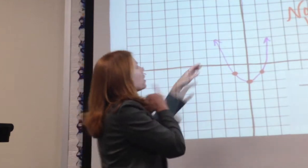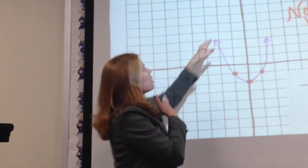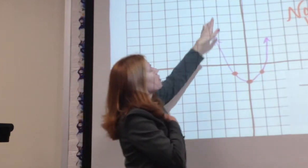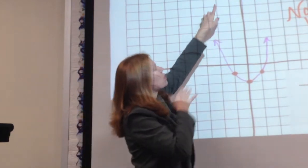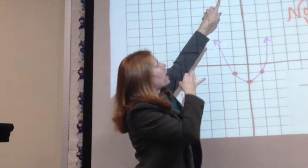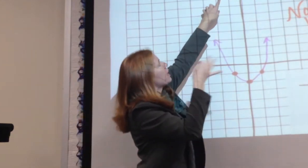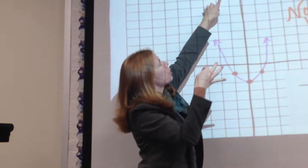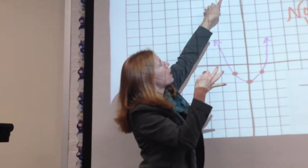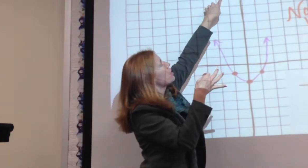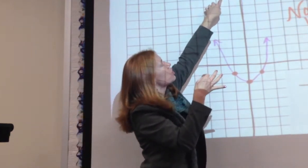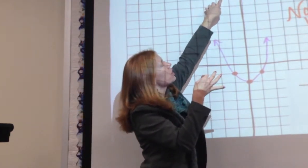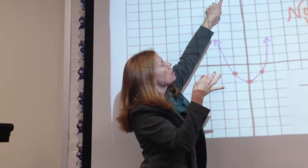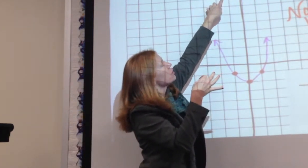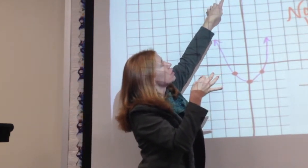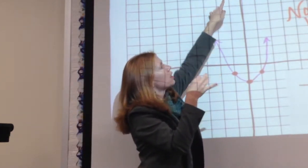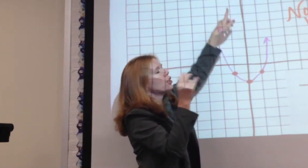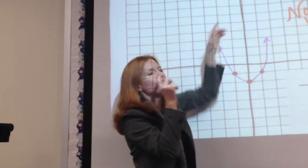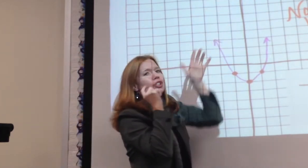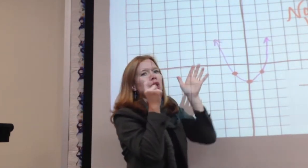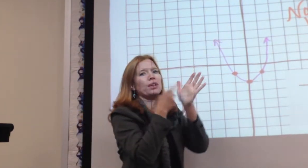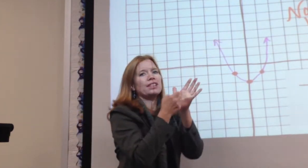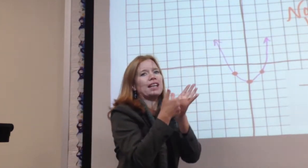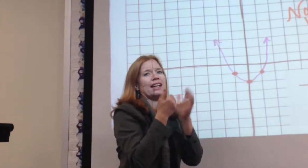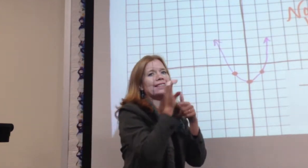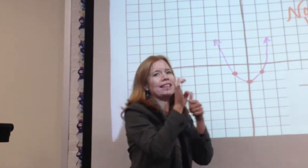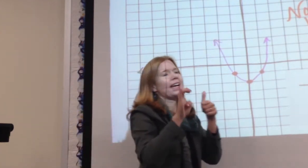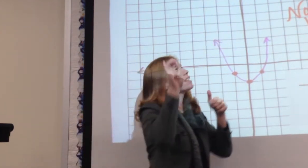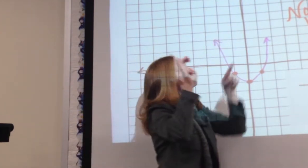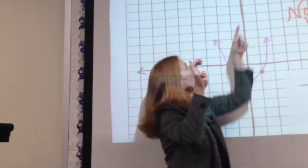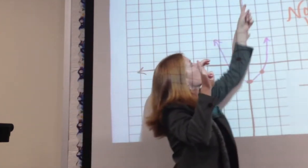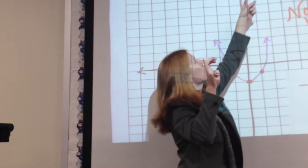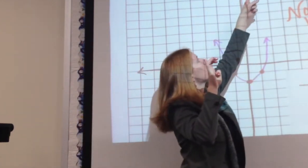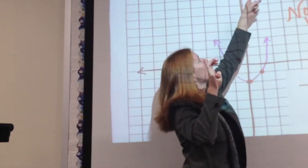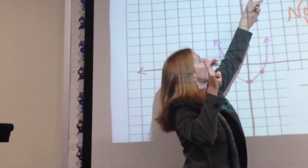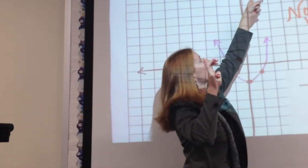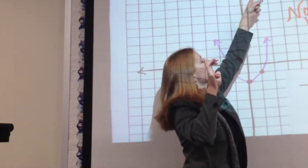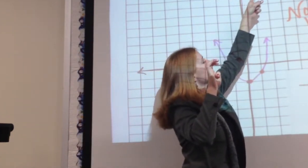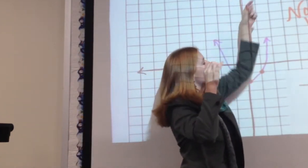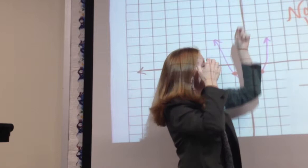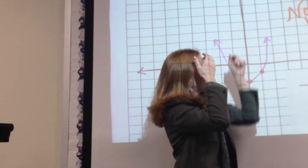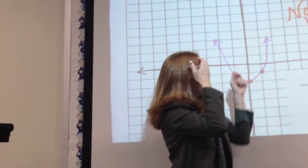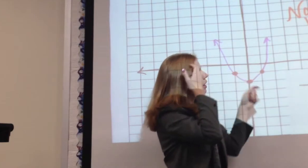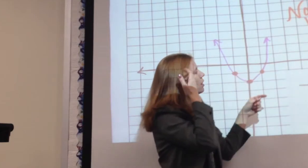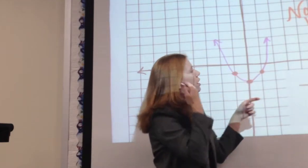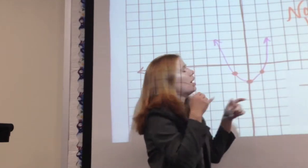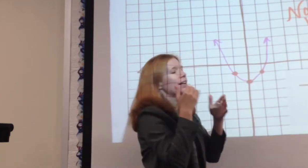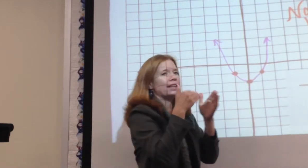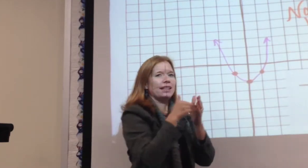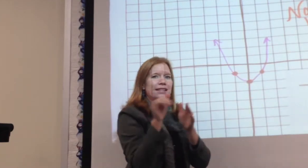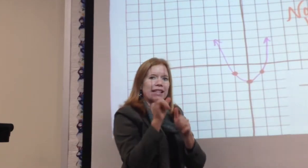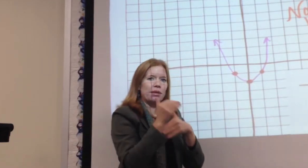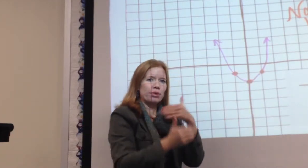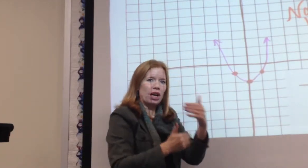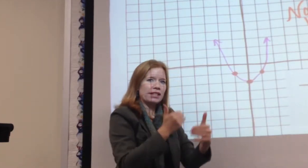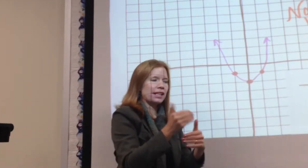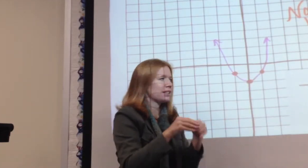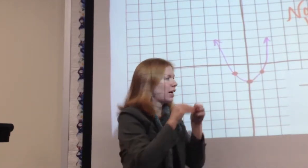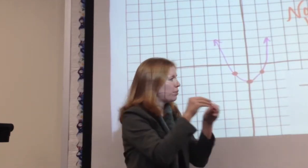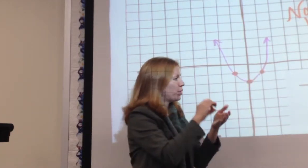Here is my equation. Notice it has the exponent. Okay? Again, same process. I put